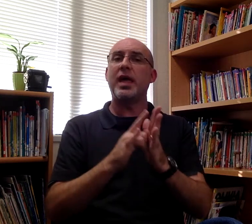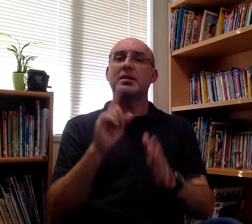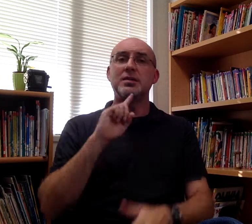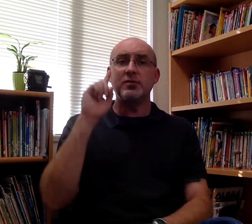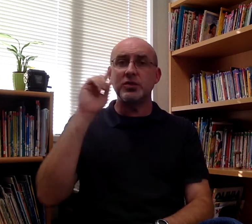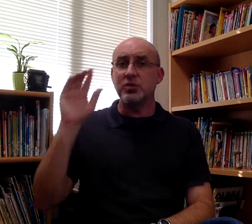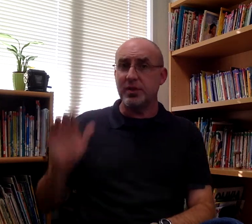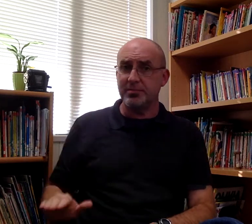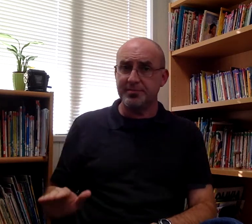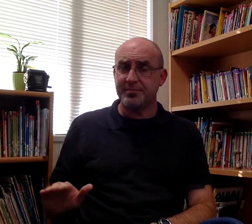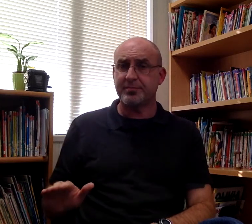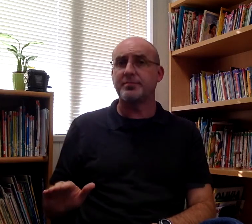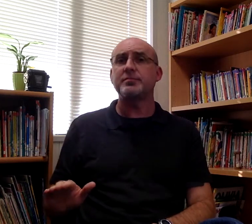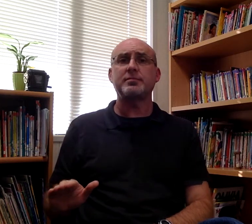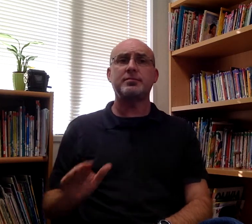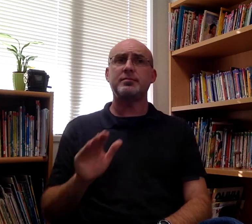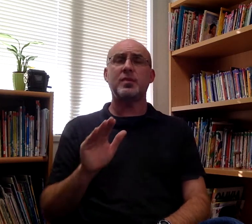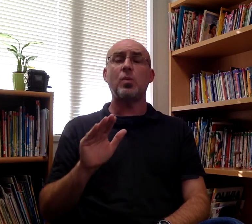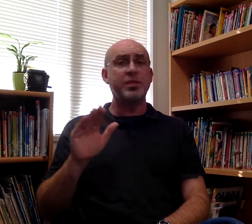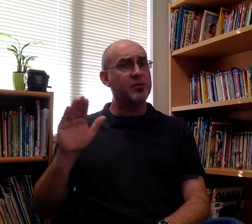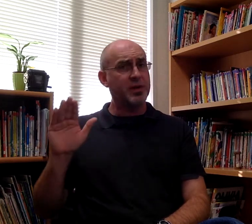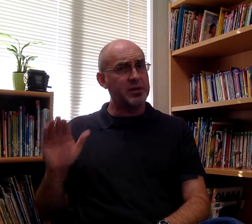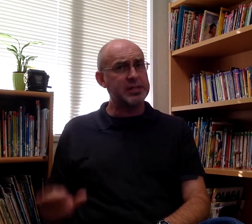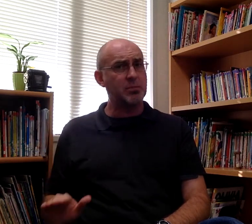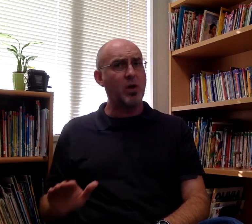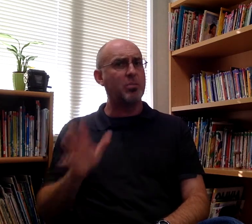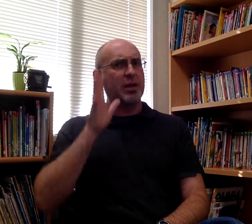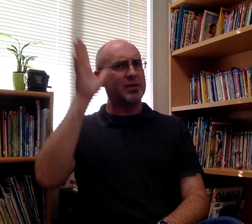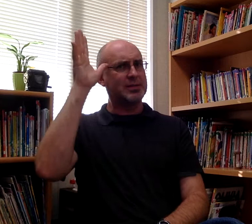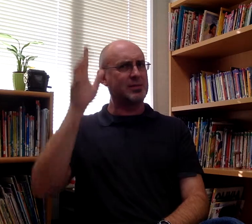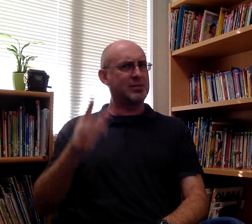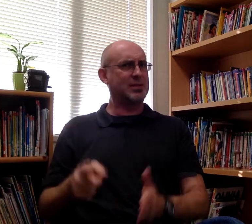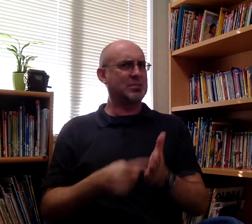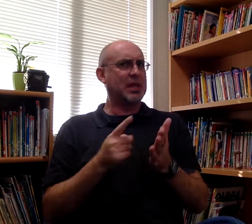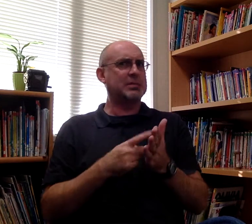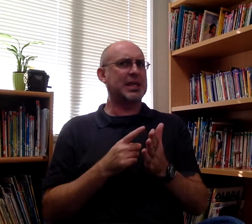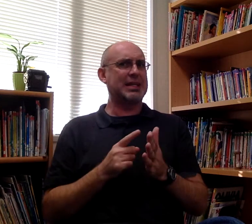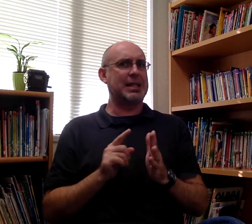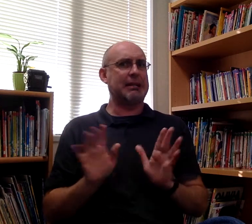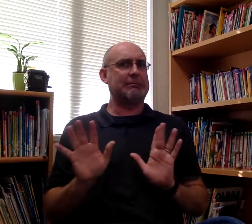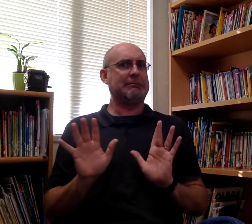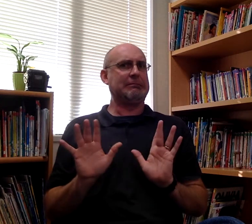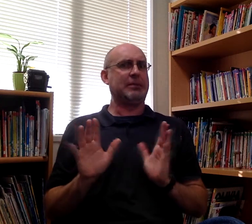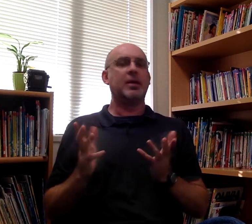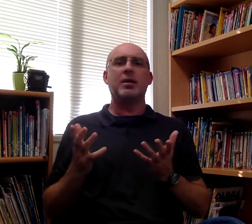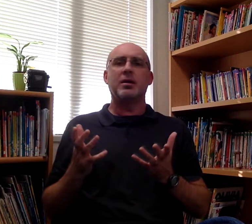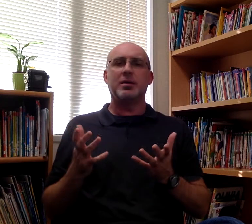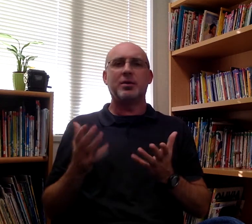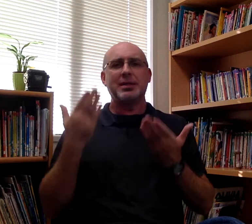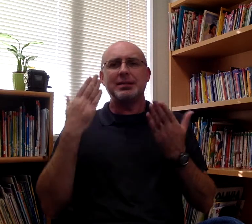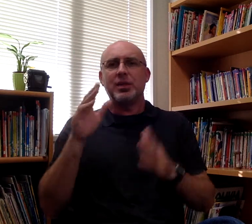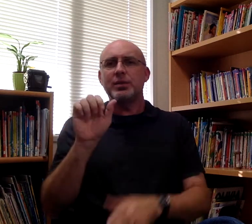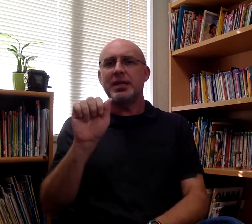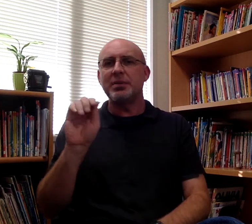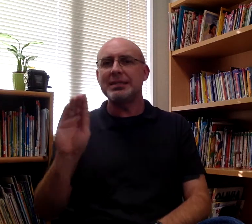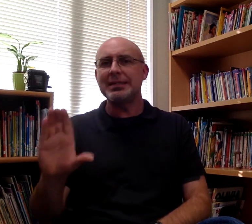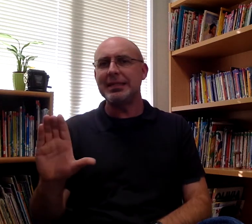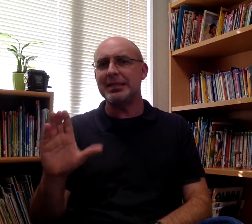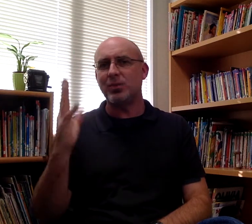that deaf children, when they're very small, parents are sometimes kind of like, ooh, he doesn't know his ABCs, why